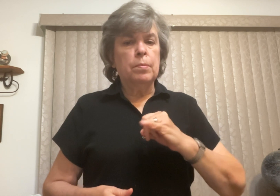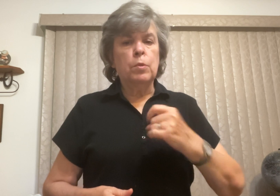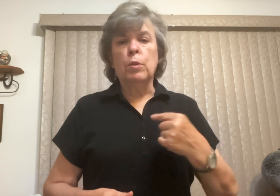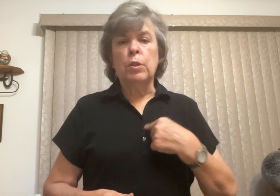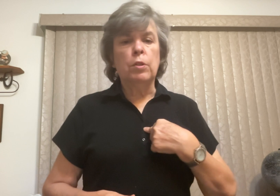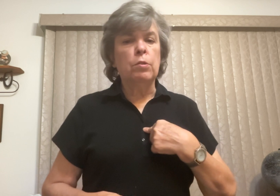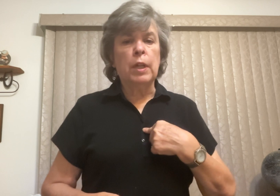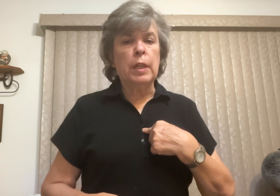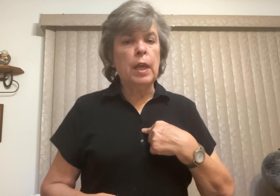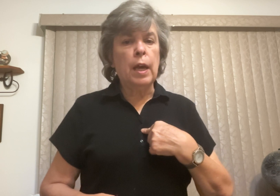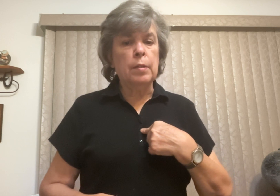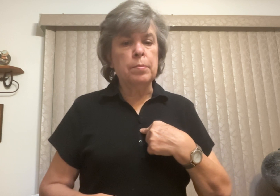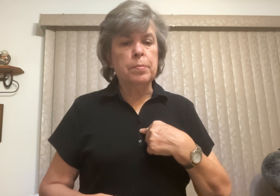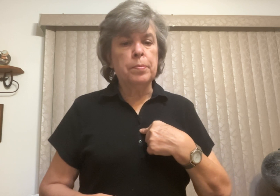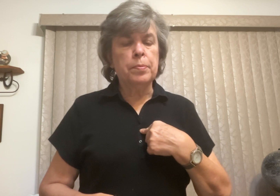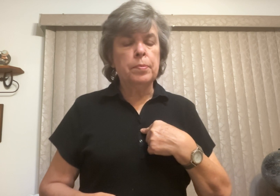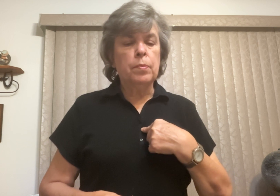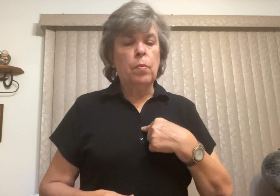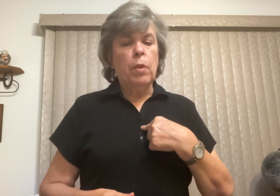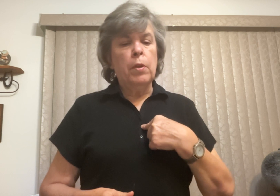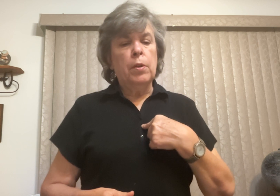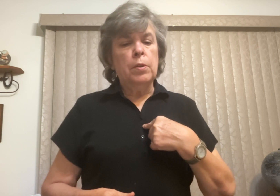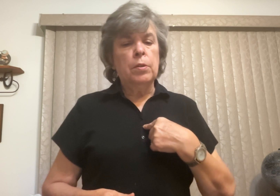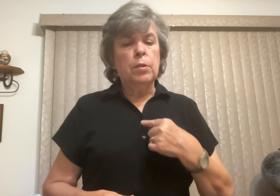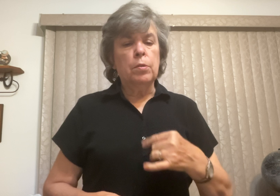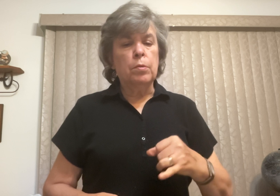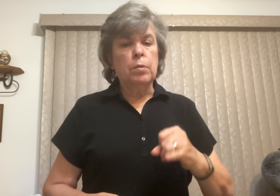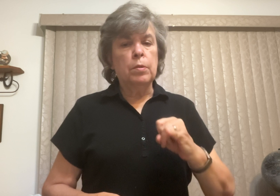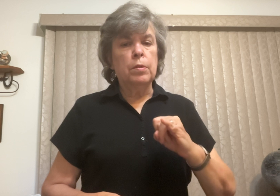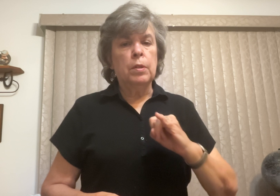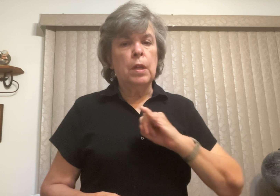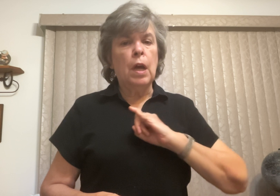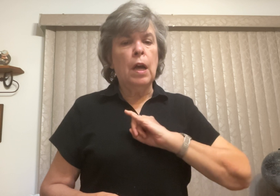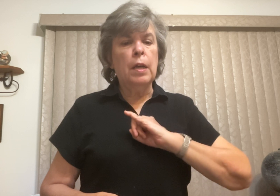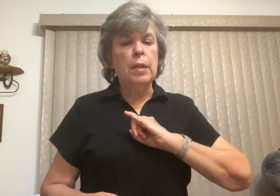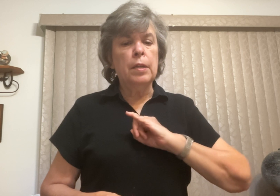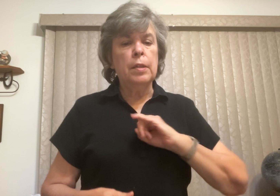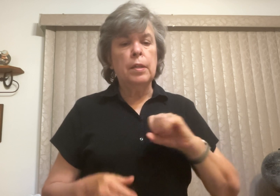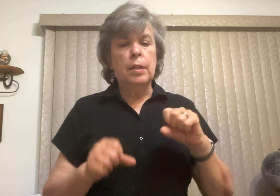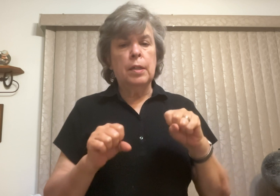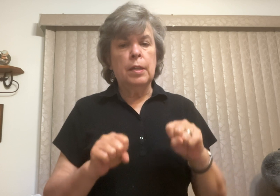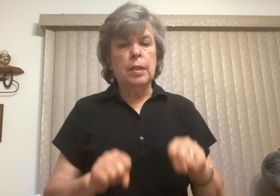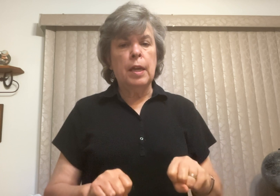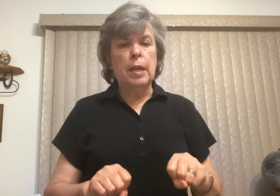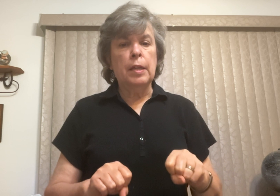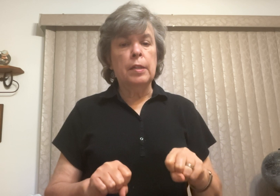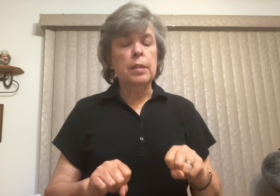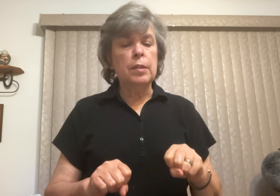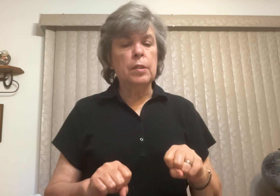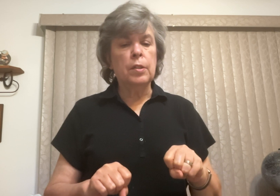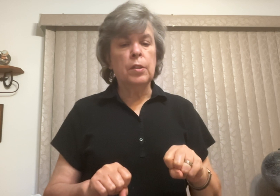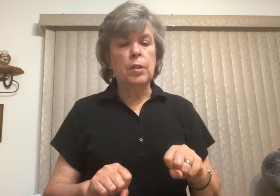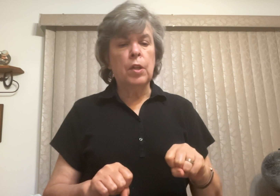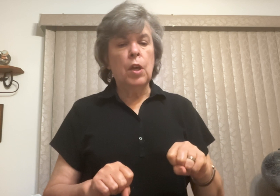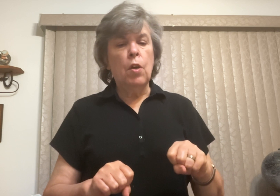or you could do it like that. So I can.